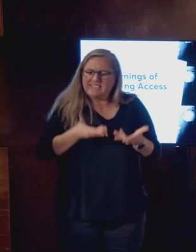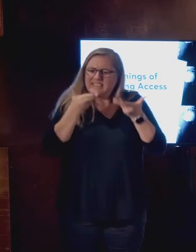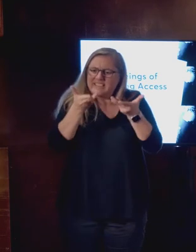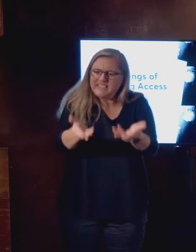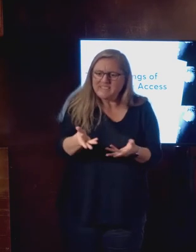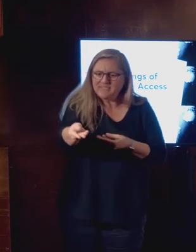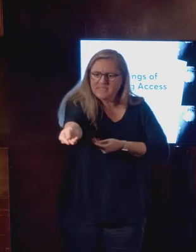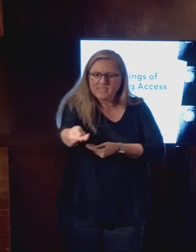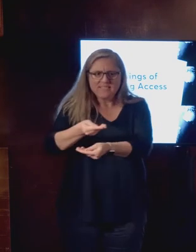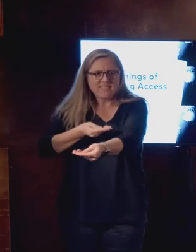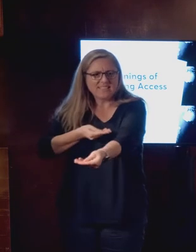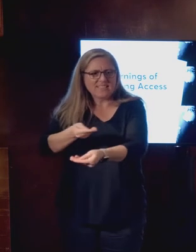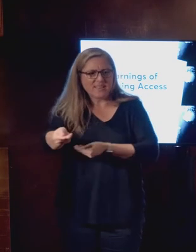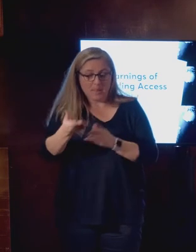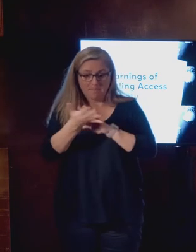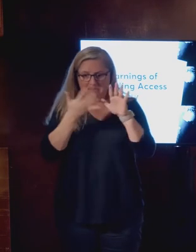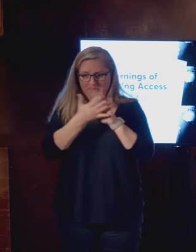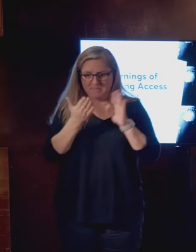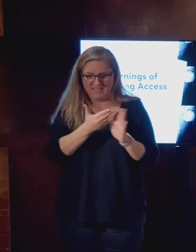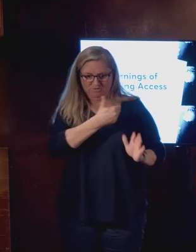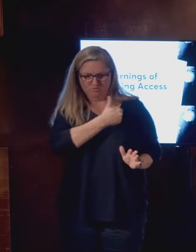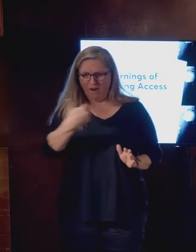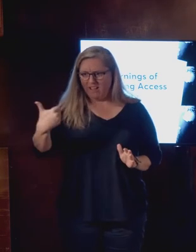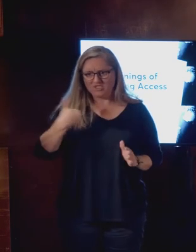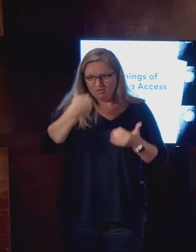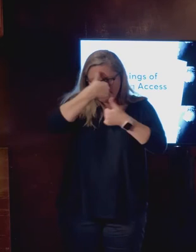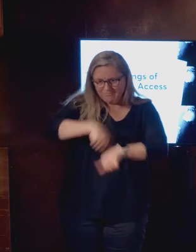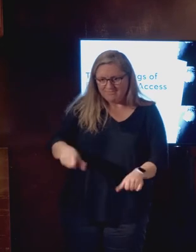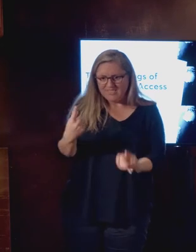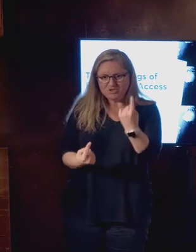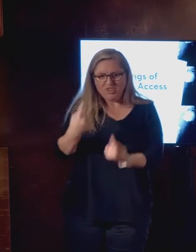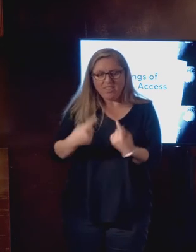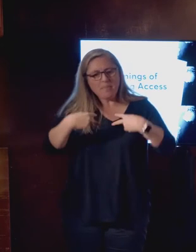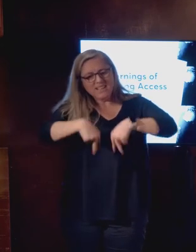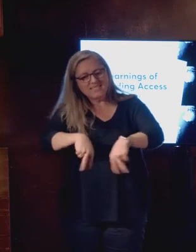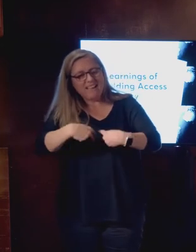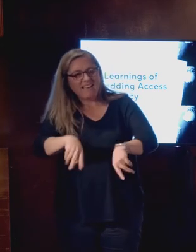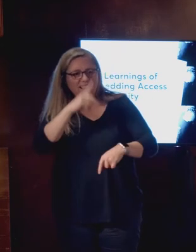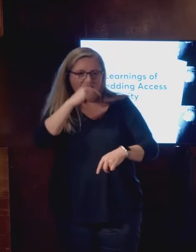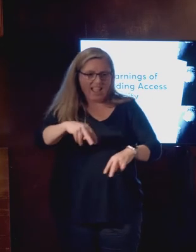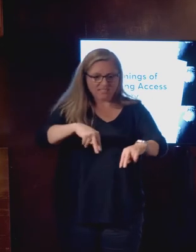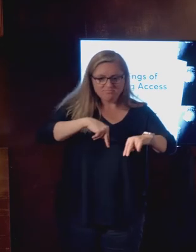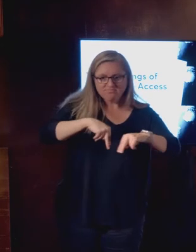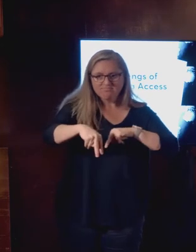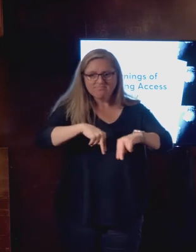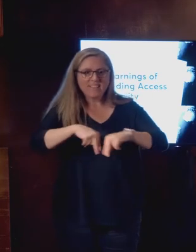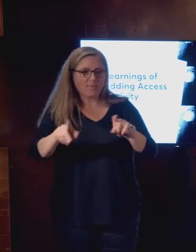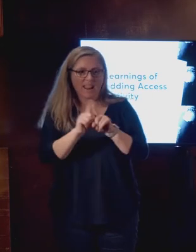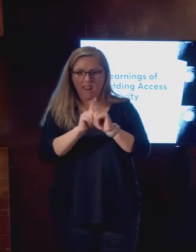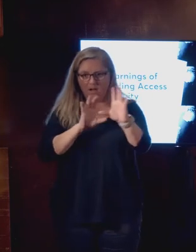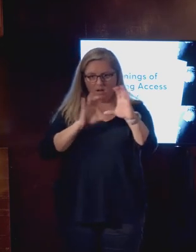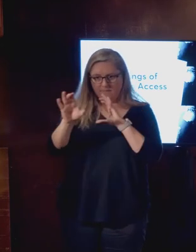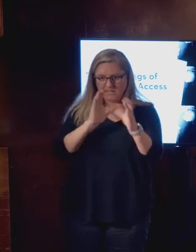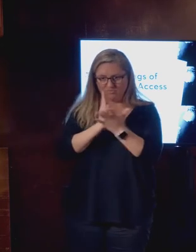of exchange made it possible for 2 strangers to come together in dance and to find ways to move together. It was like a conversation between 2 bodies, and it